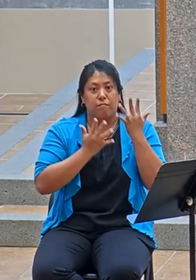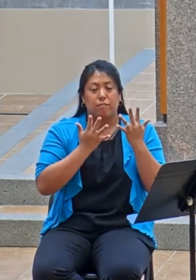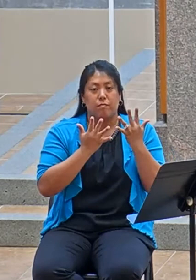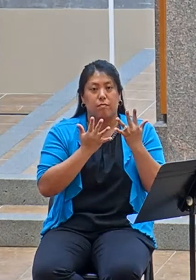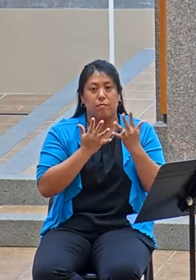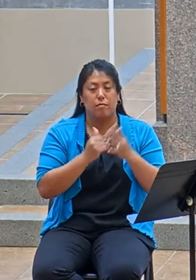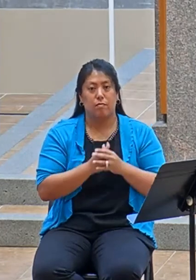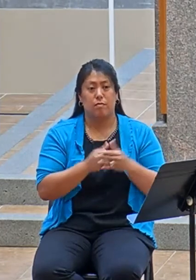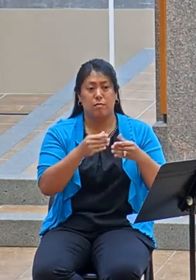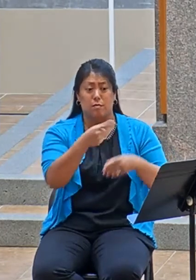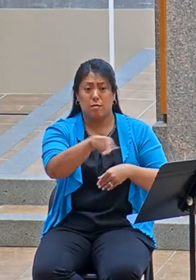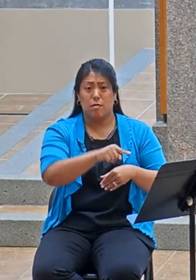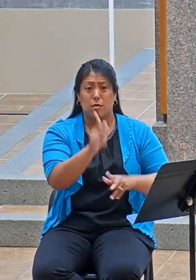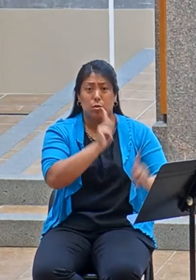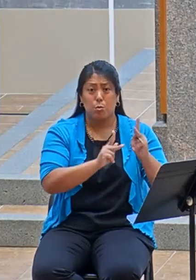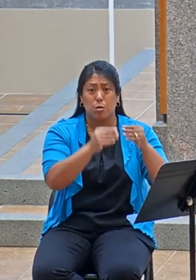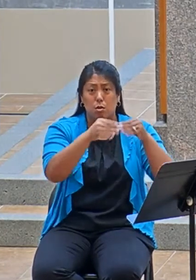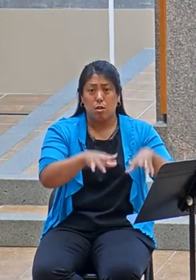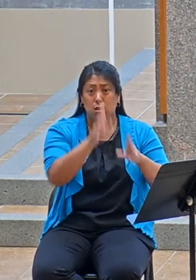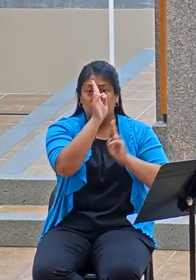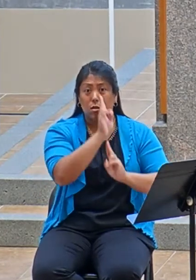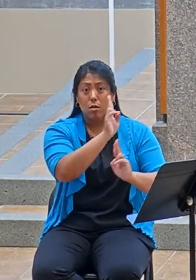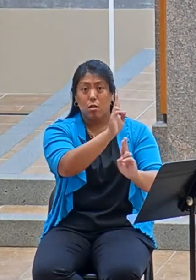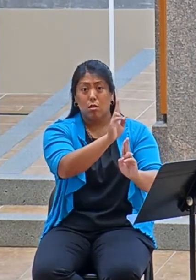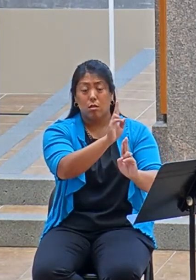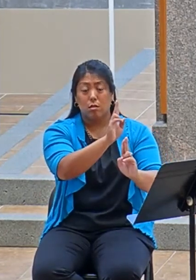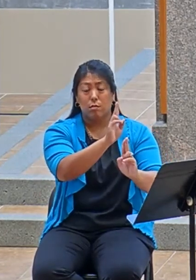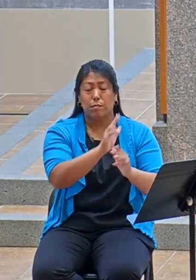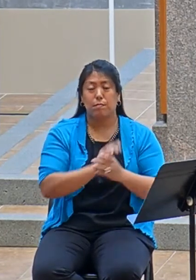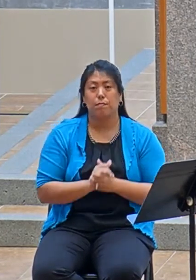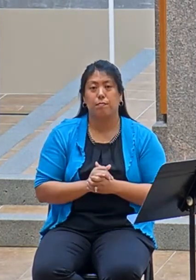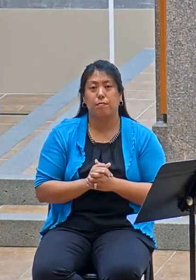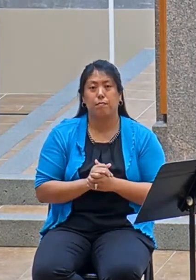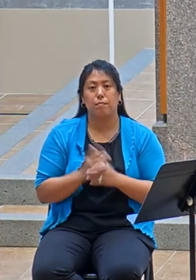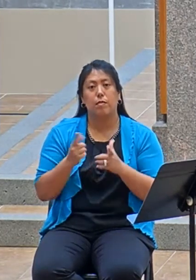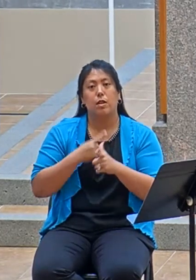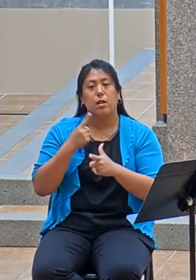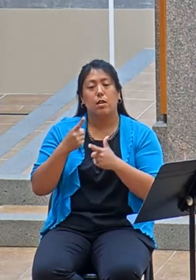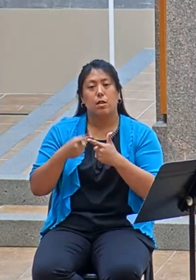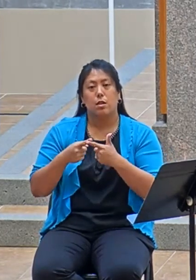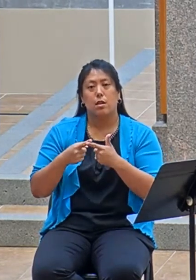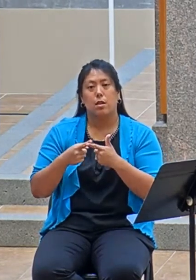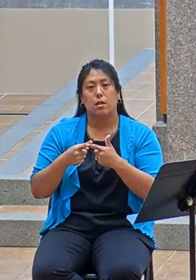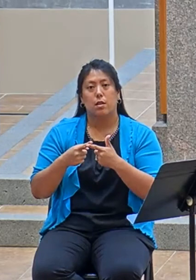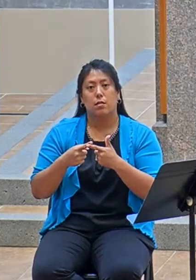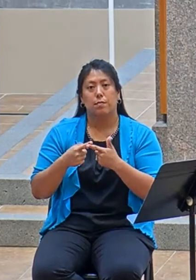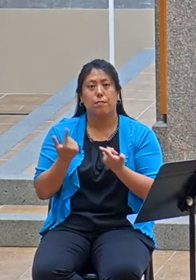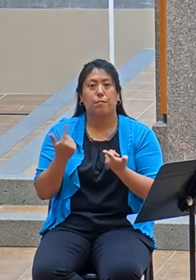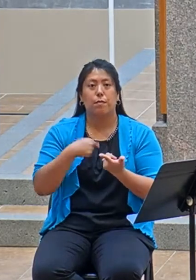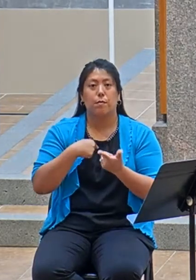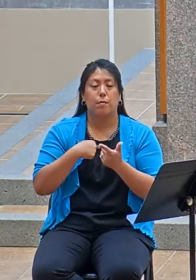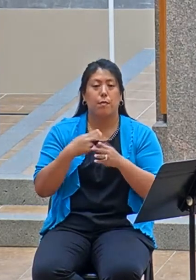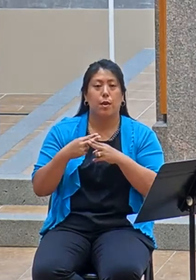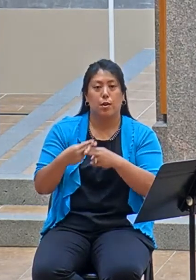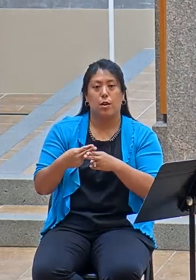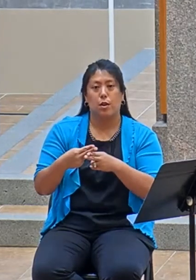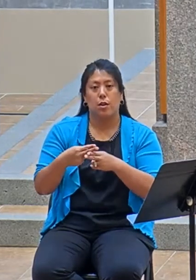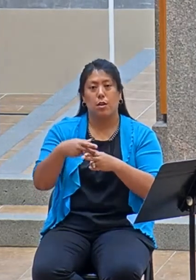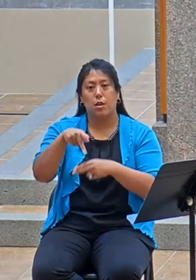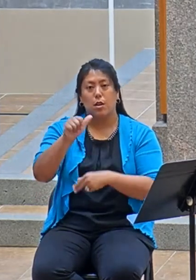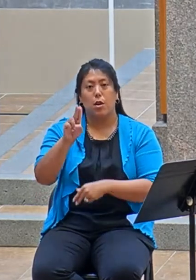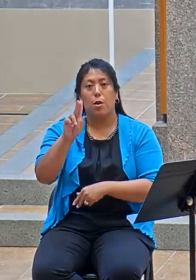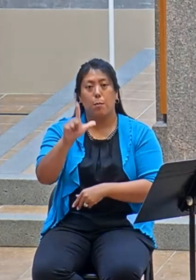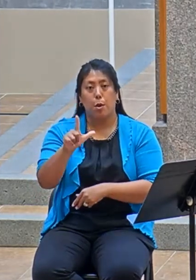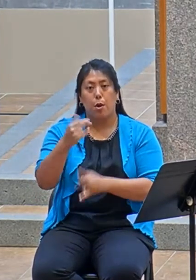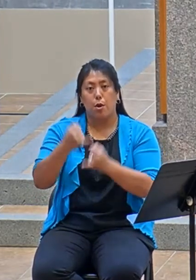honor. And then there had to be what I'm going to call a Paul Harvey moment